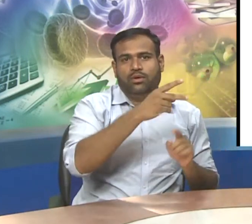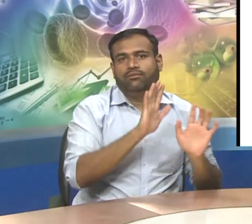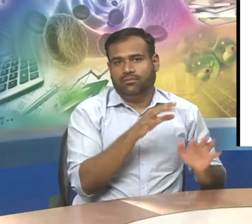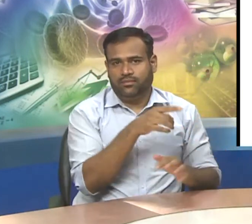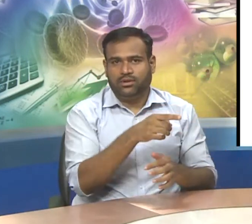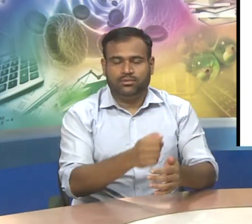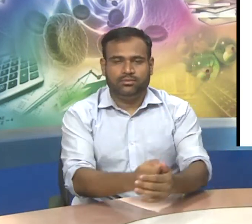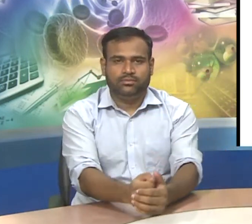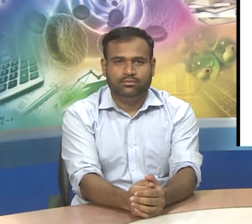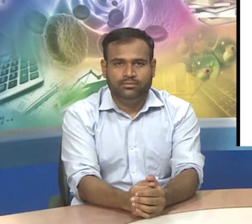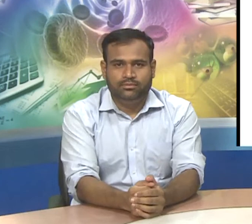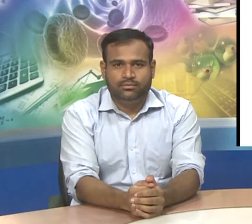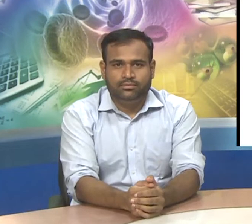president.